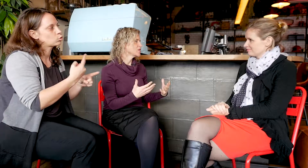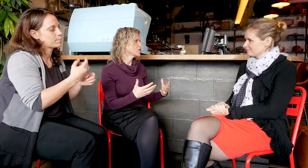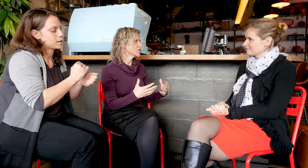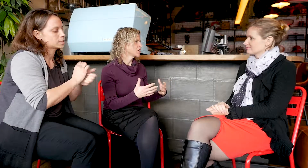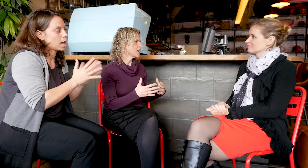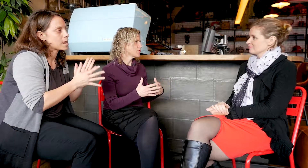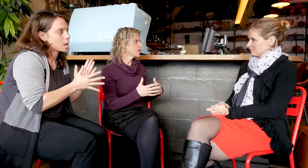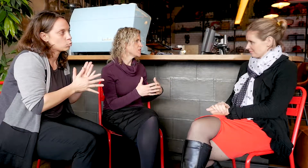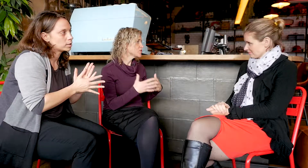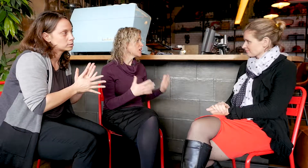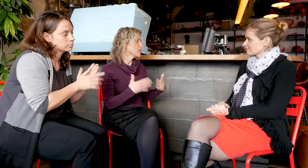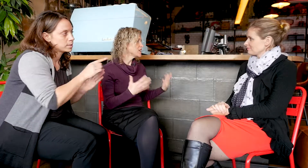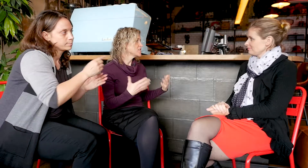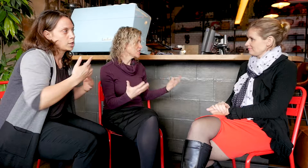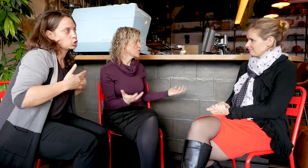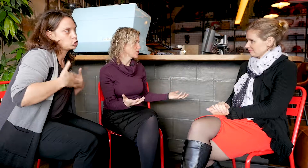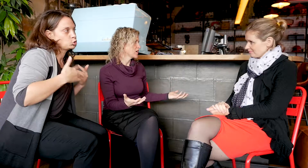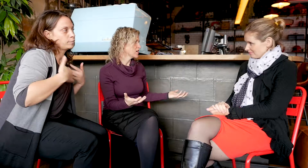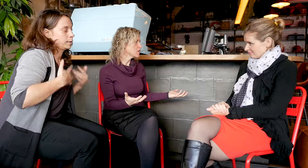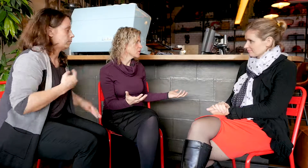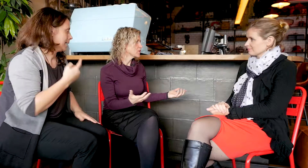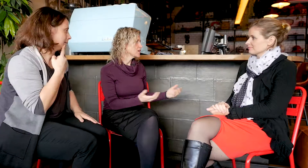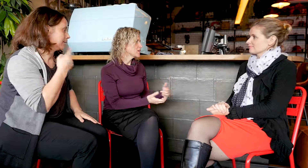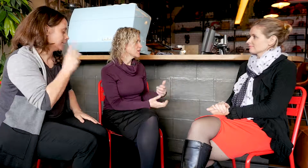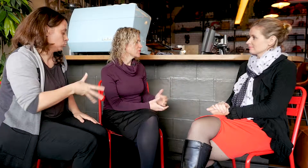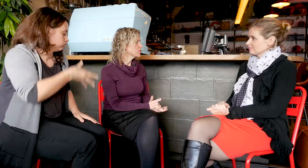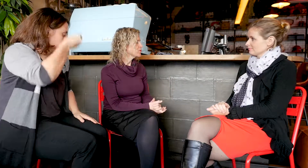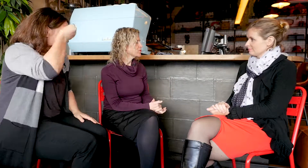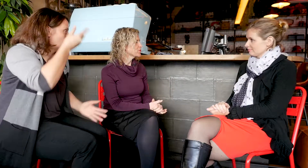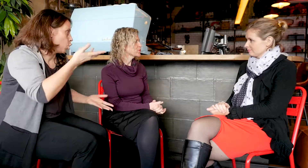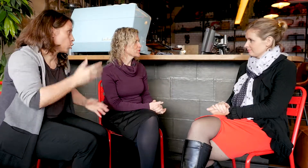that is fairly easy to pick up?